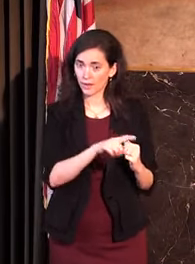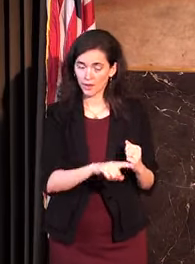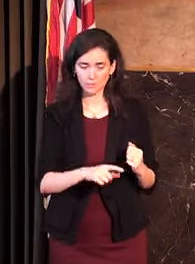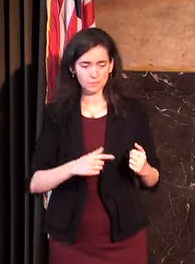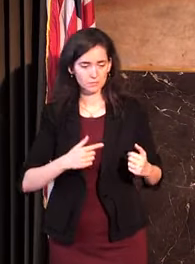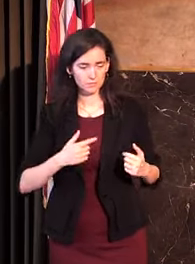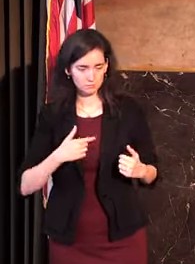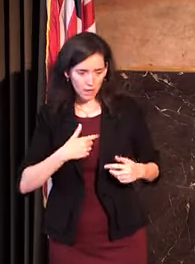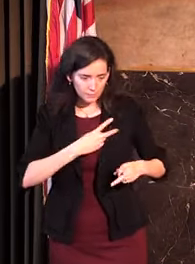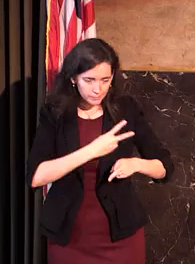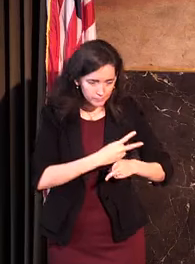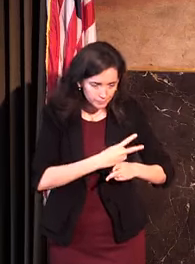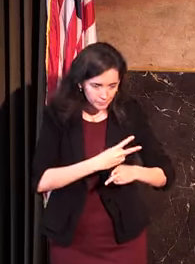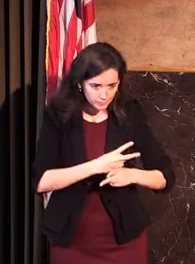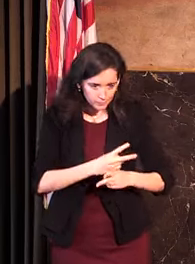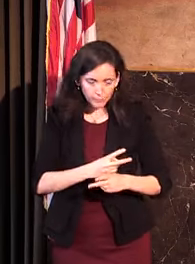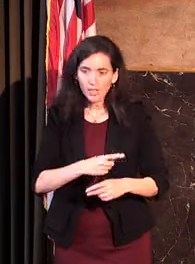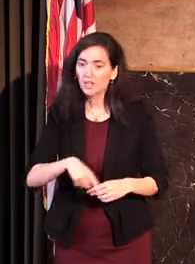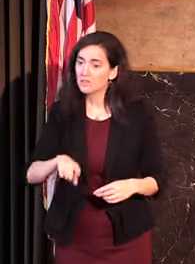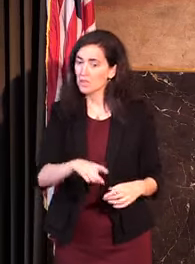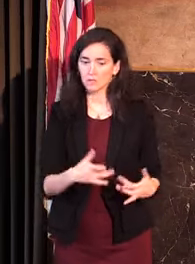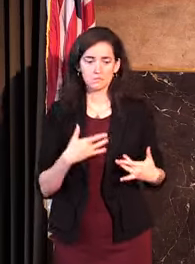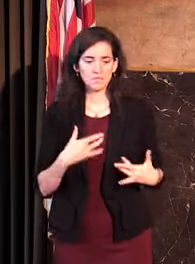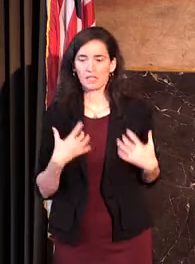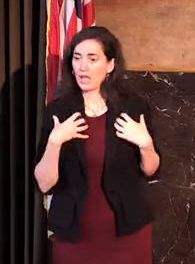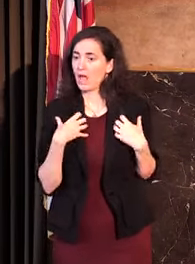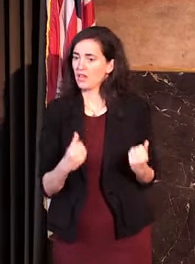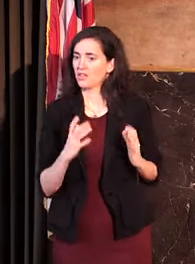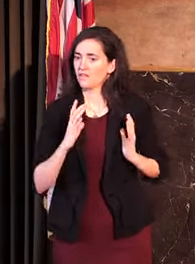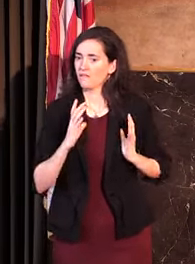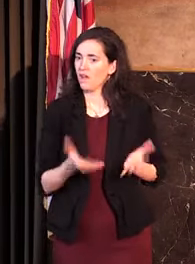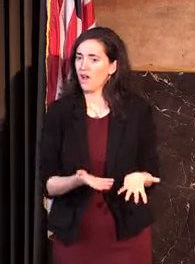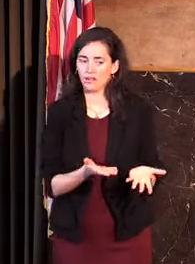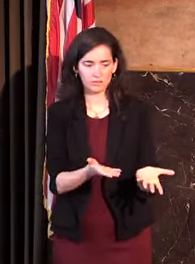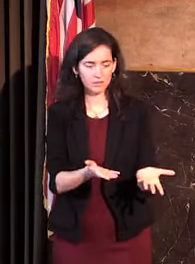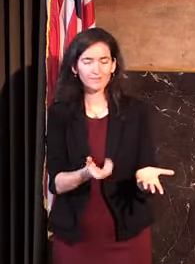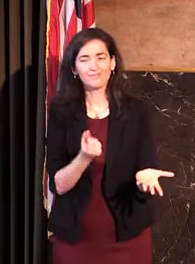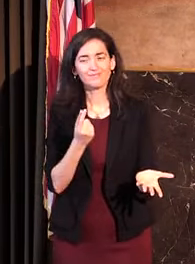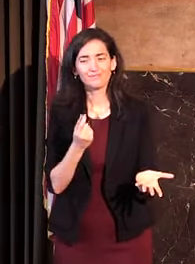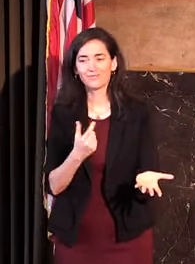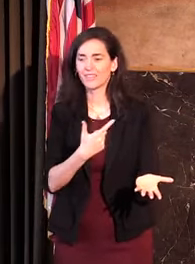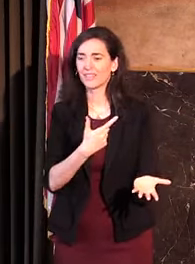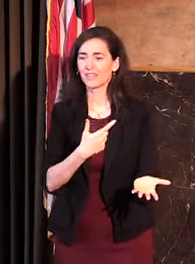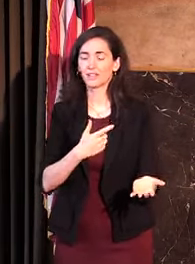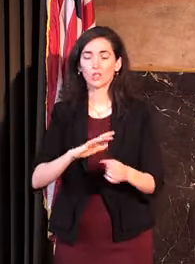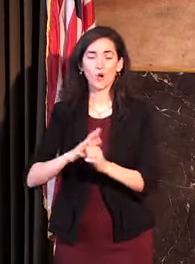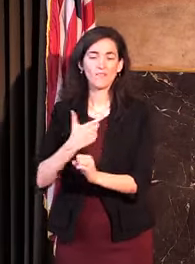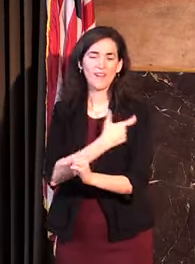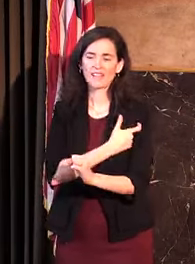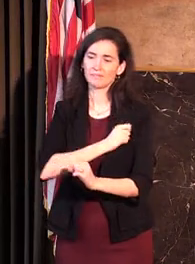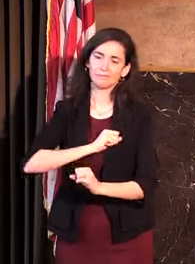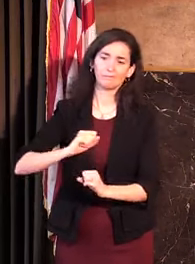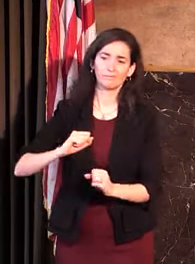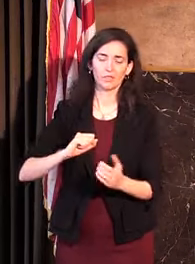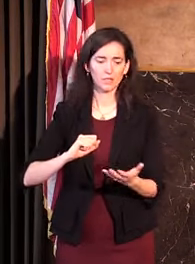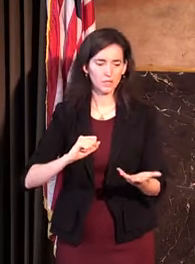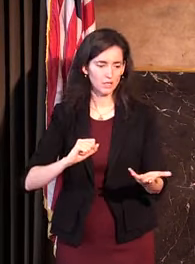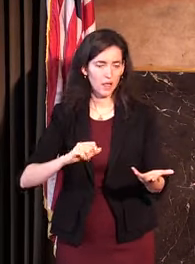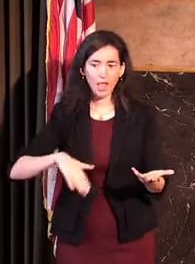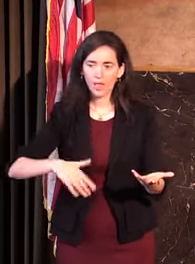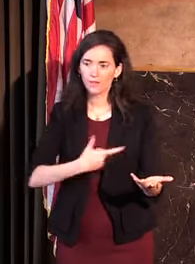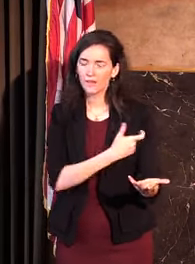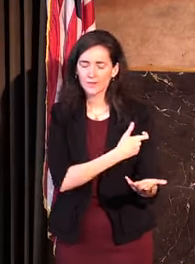care of, they were otherwise healthy individuals who had not been vaccinated against COVID-19.